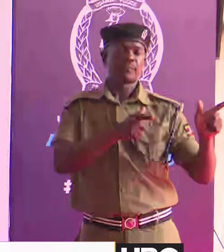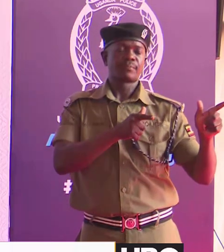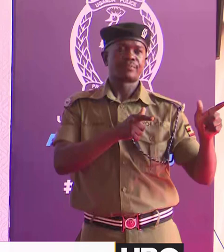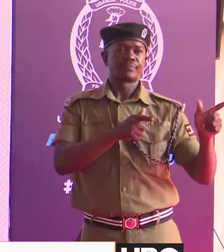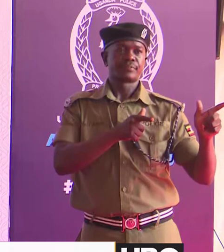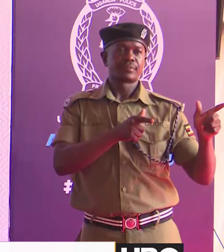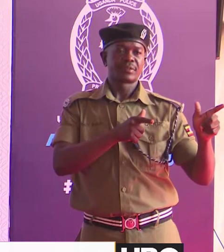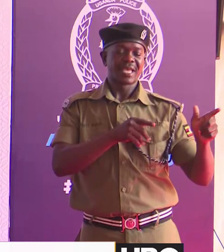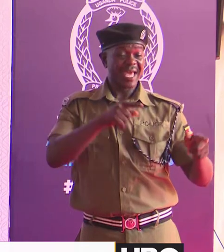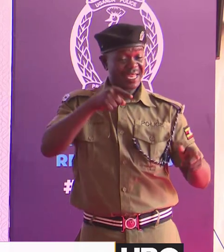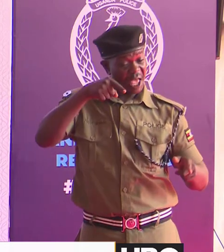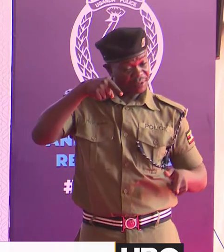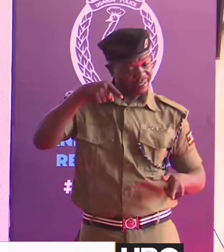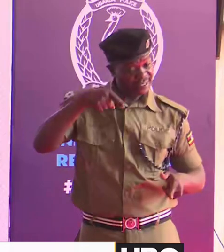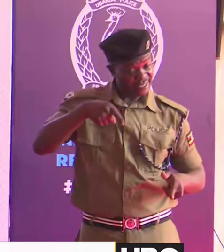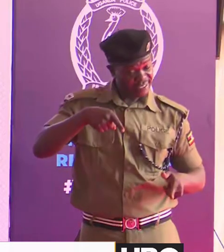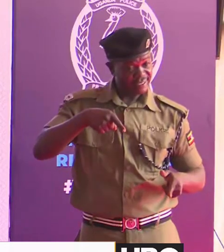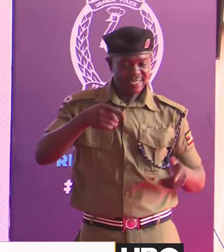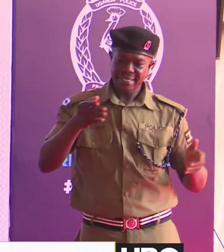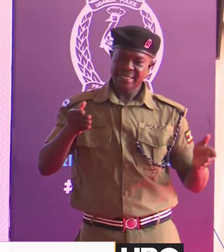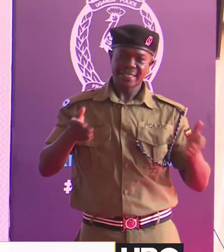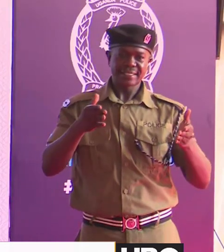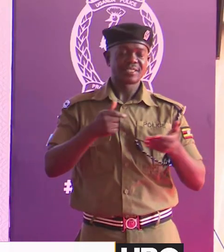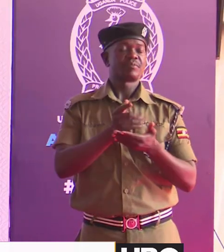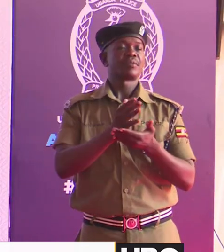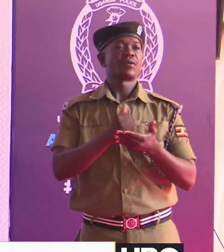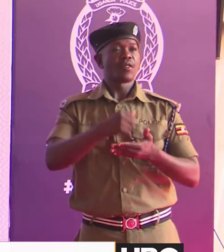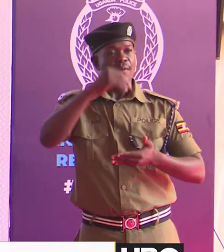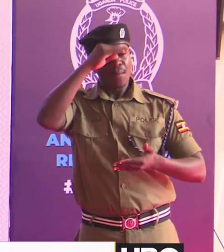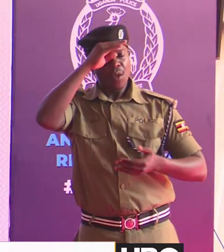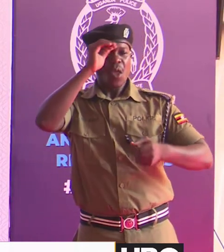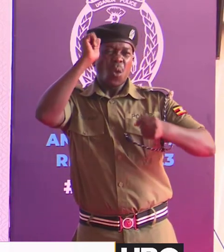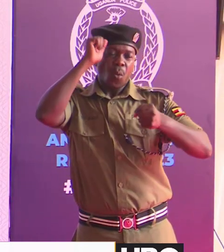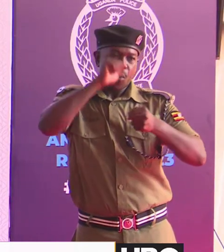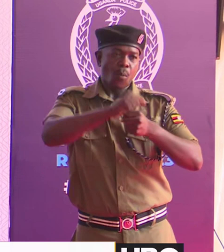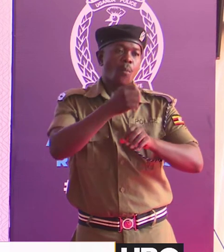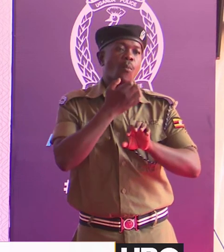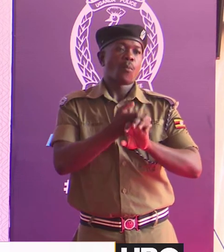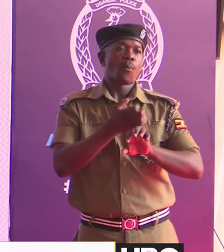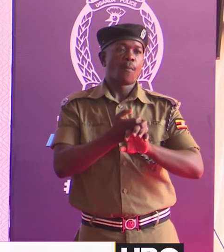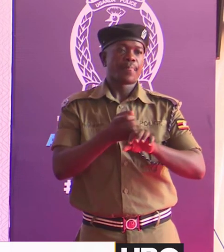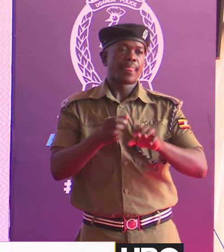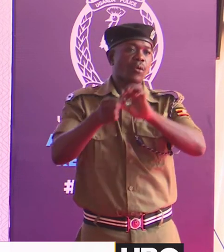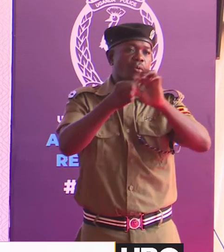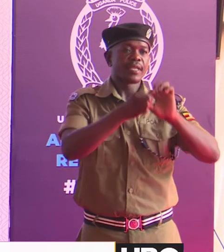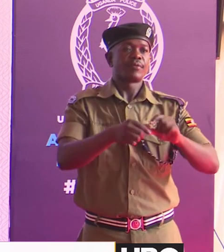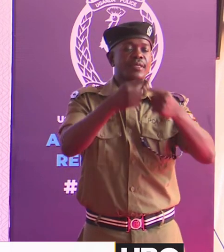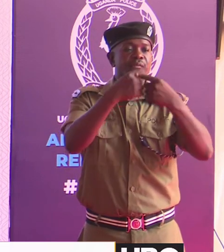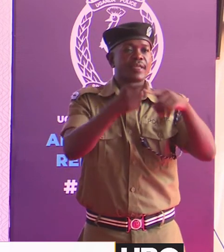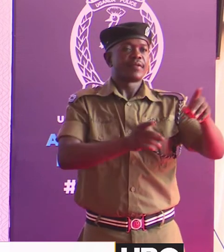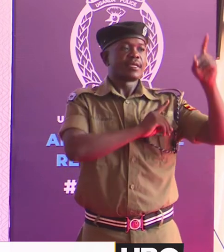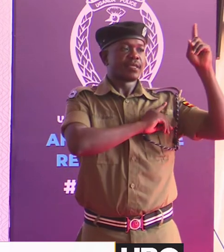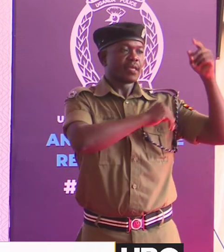Our success has been due to the hard work of the police in coordination with the sister statute agencies,